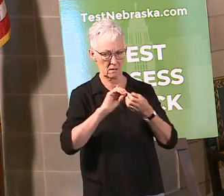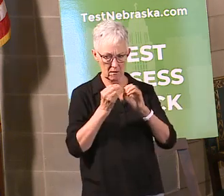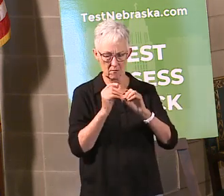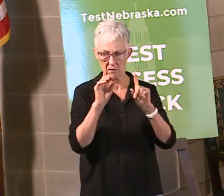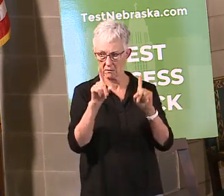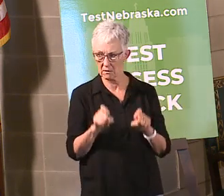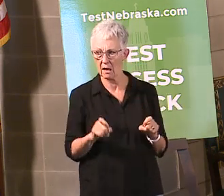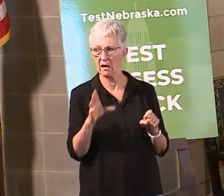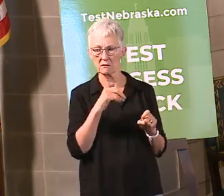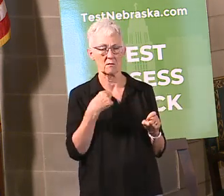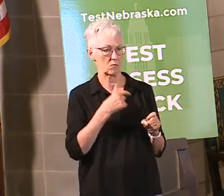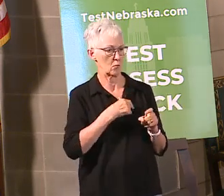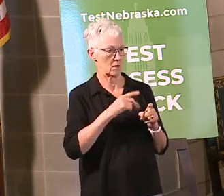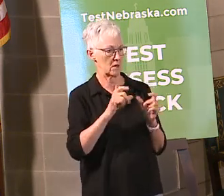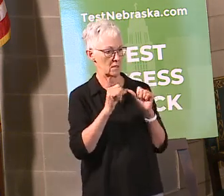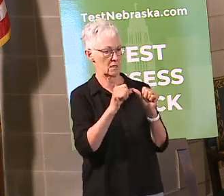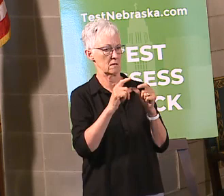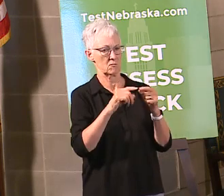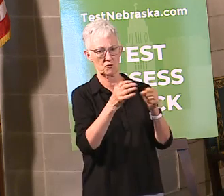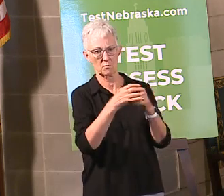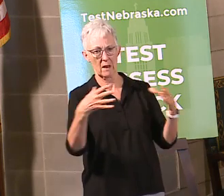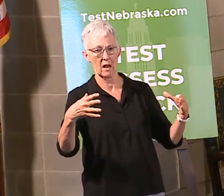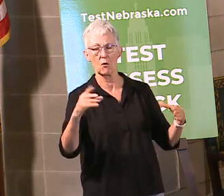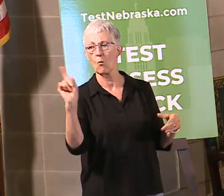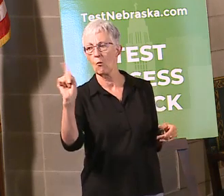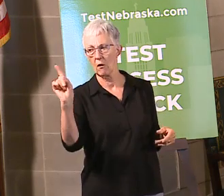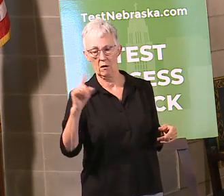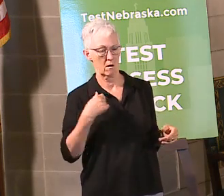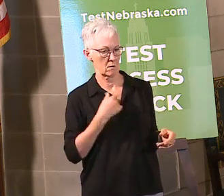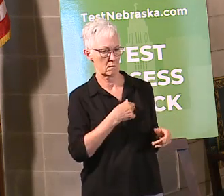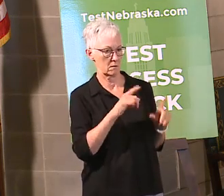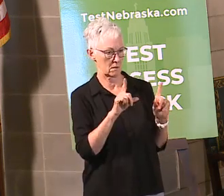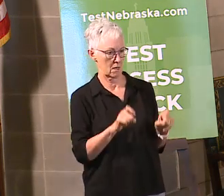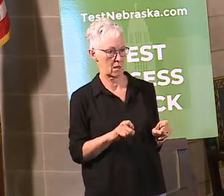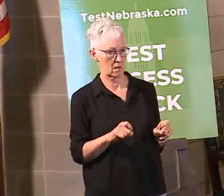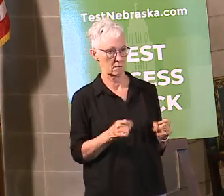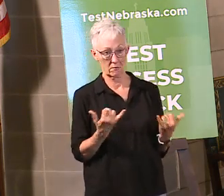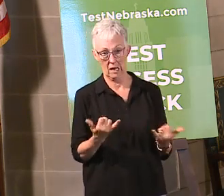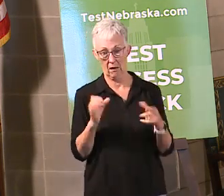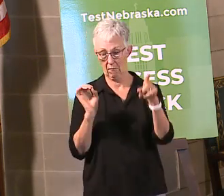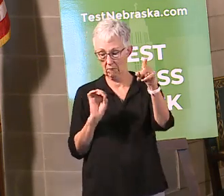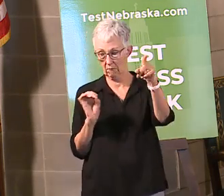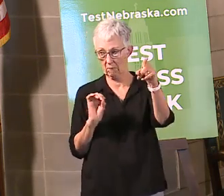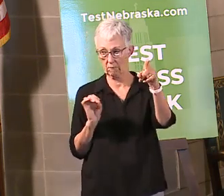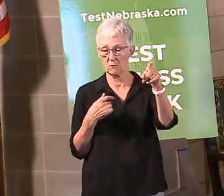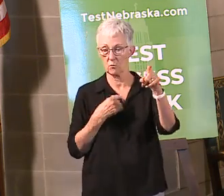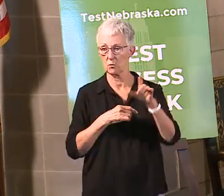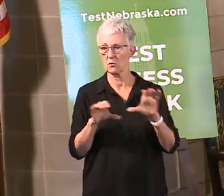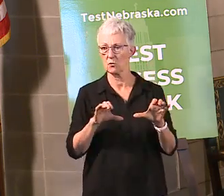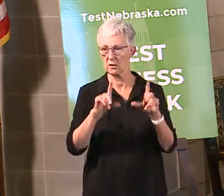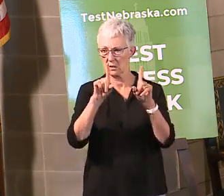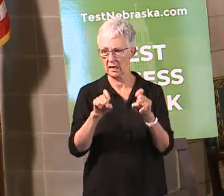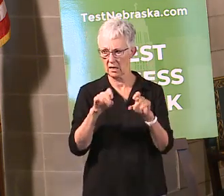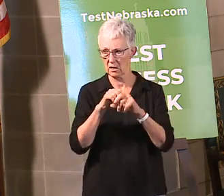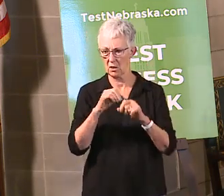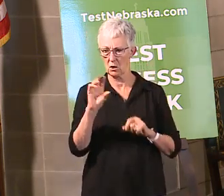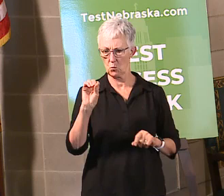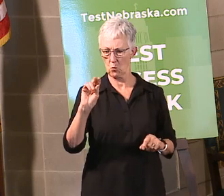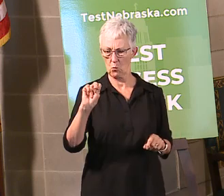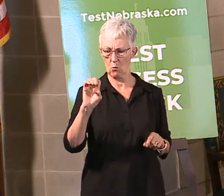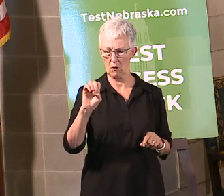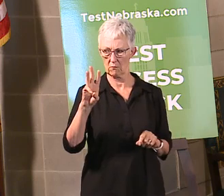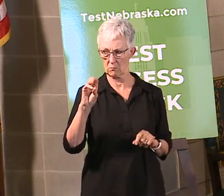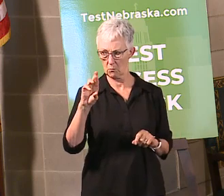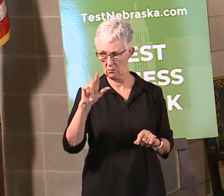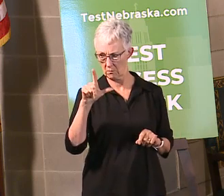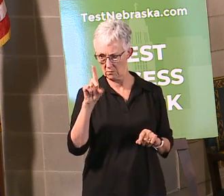testing. Right now, for example, we're doing a lot of testing in Omaha at One World, so we've been talking with Dr. Poor about that. So we have ongoing